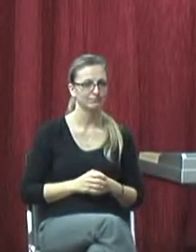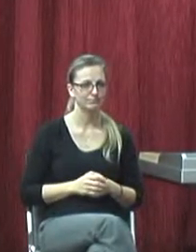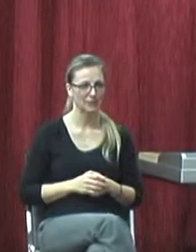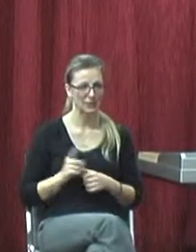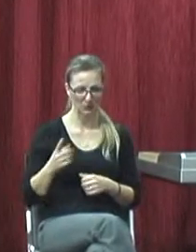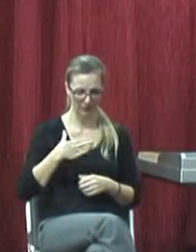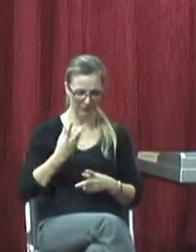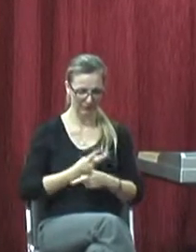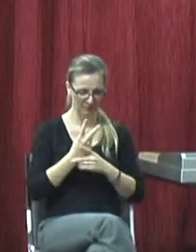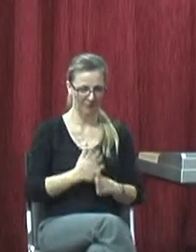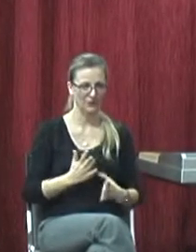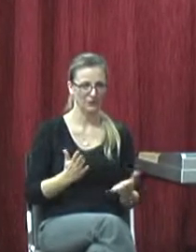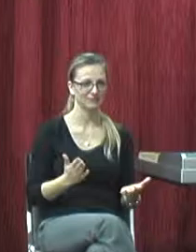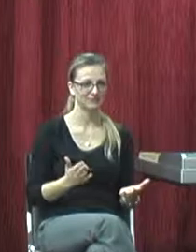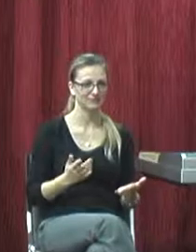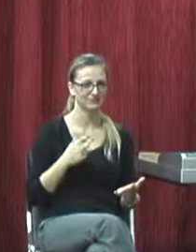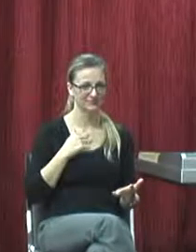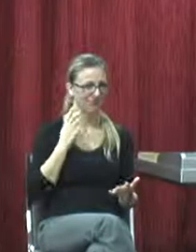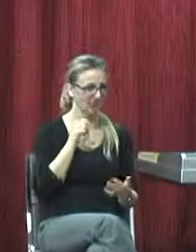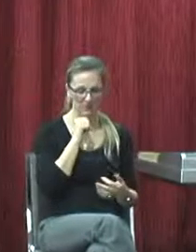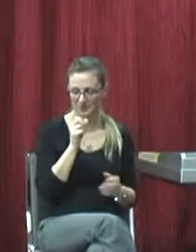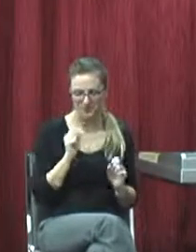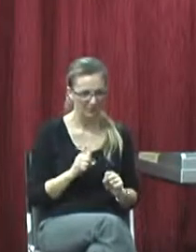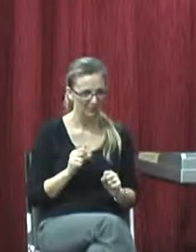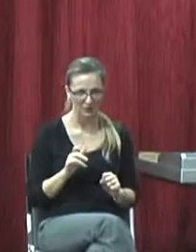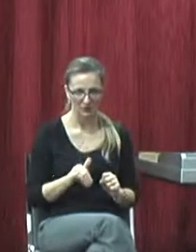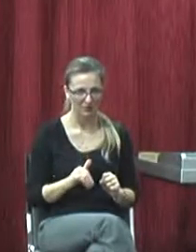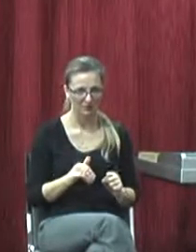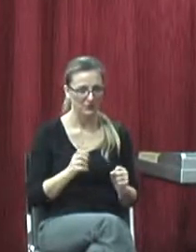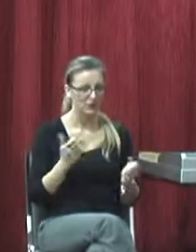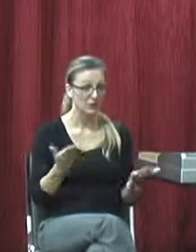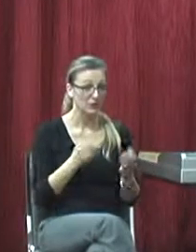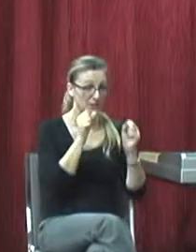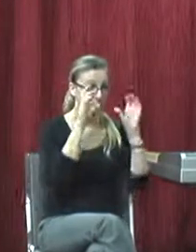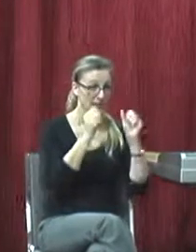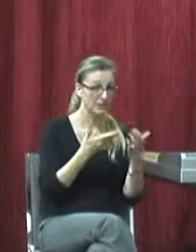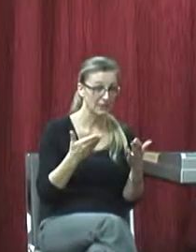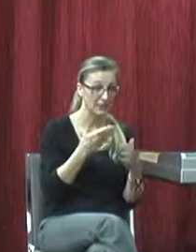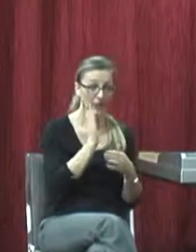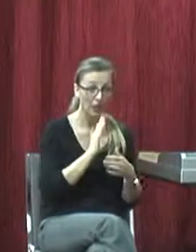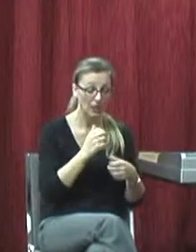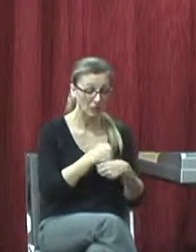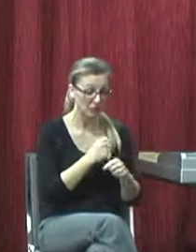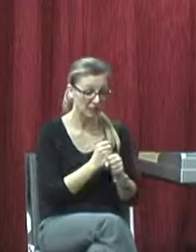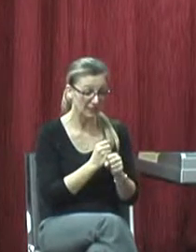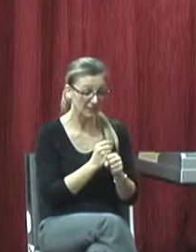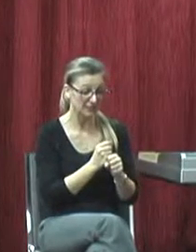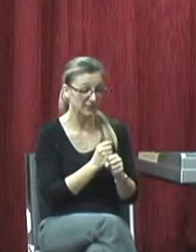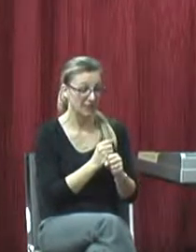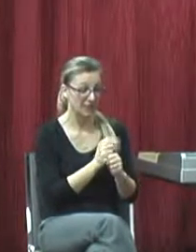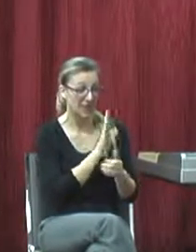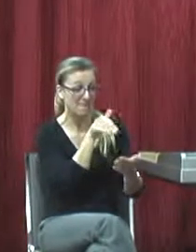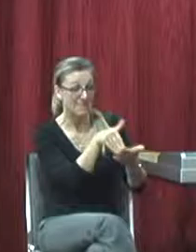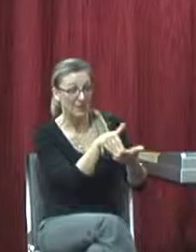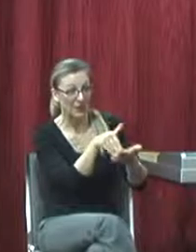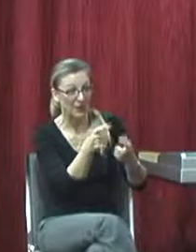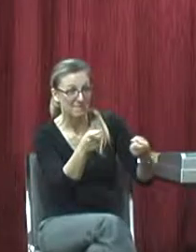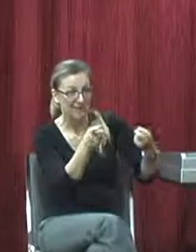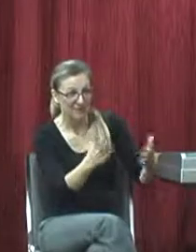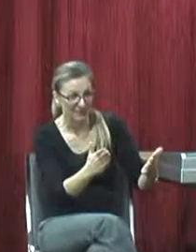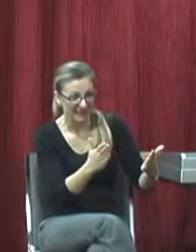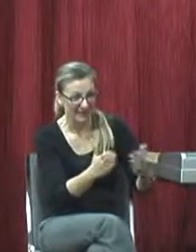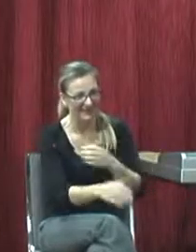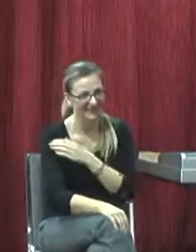direct supervisor. I wouldn't be able to do that. So here's an amazing thing. God created middle management.